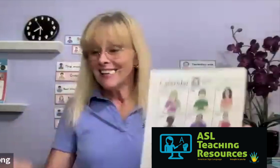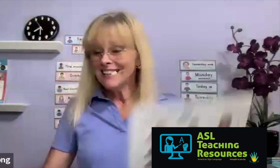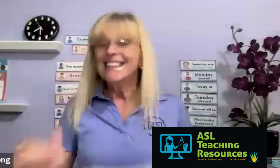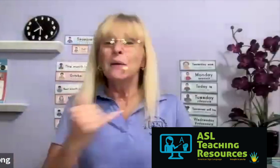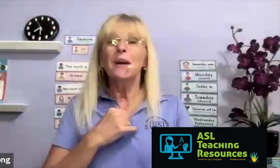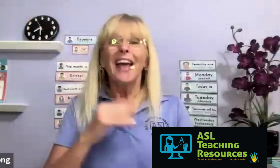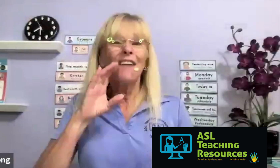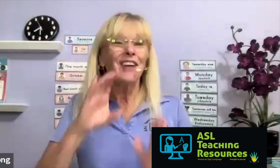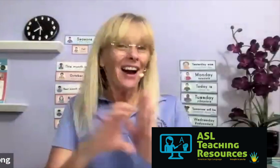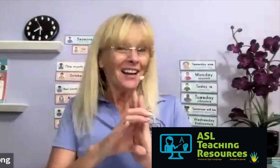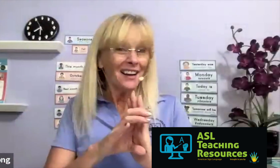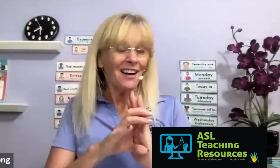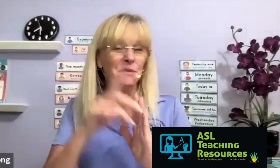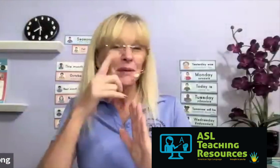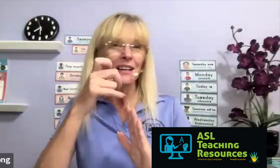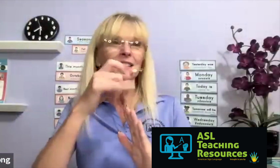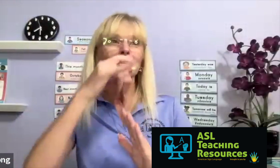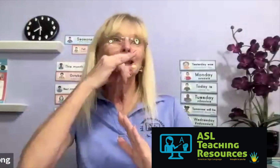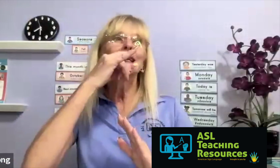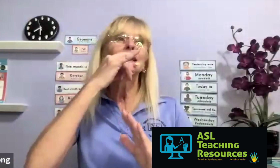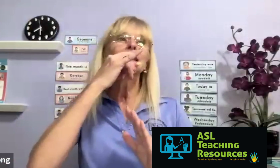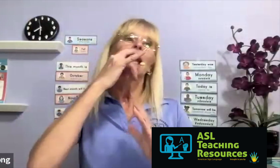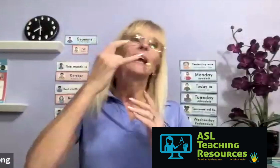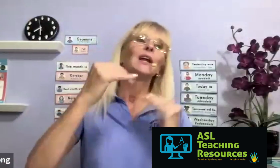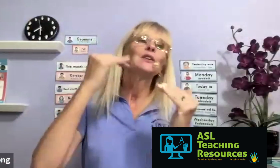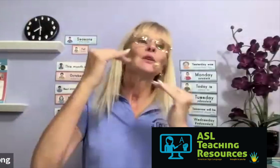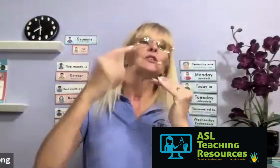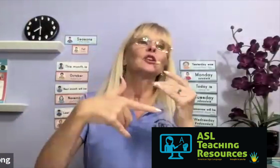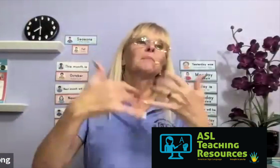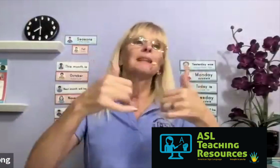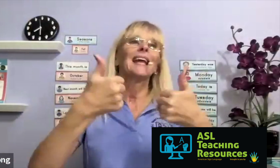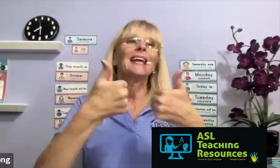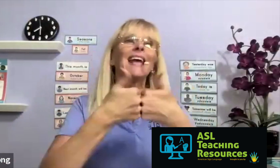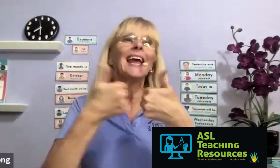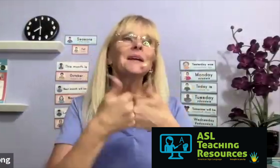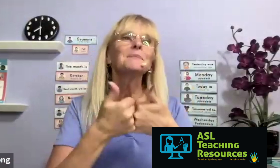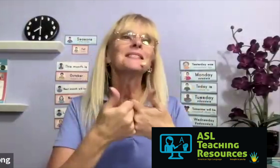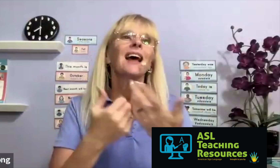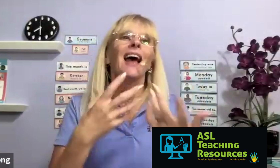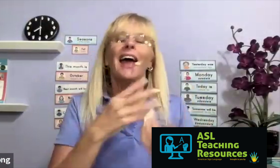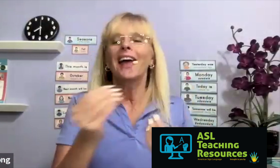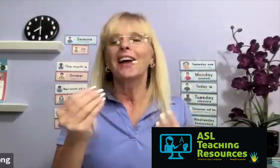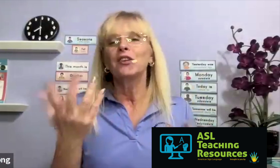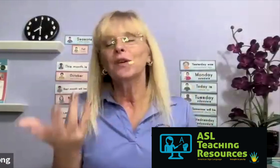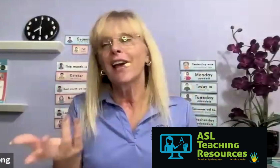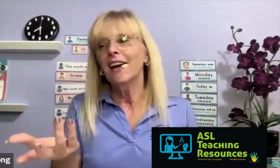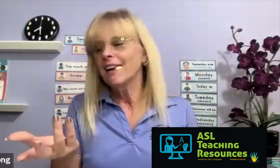And then we have icons because kids and adults, you can play games and you can